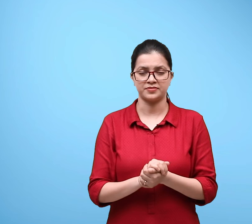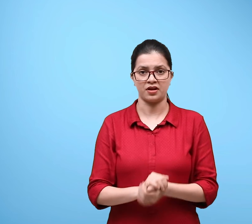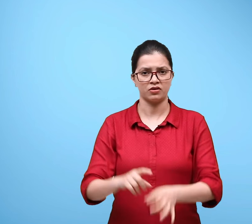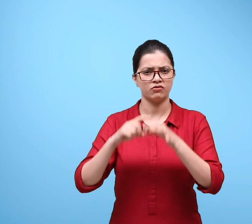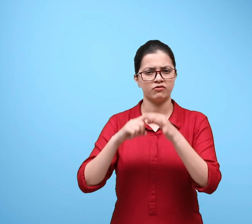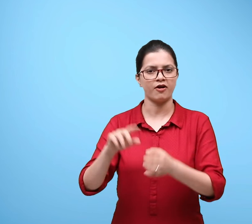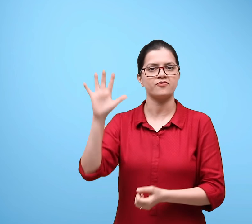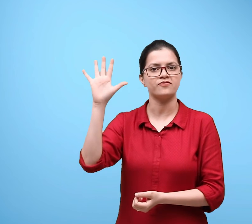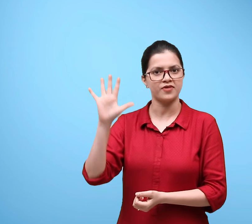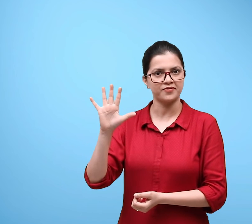5.